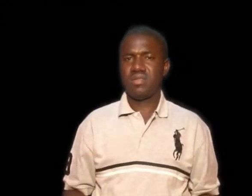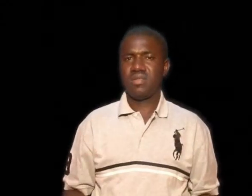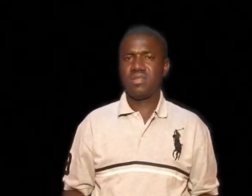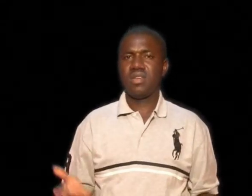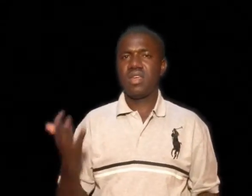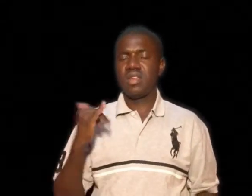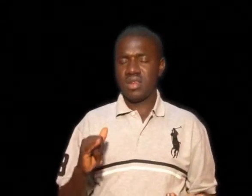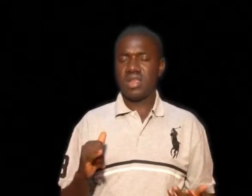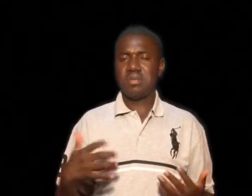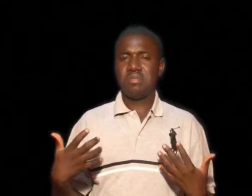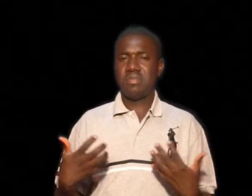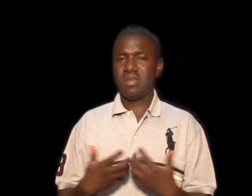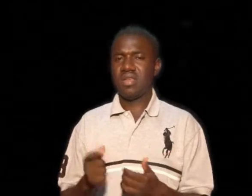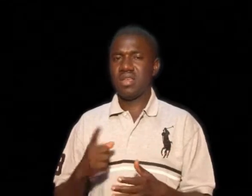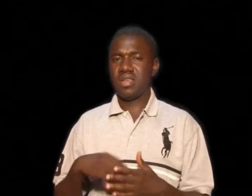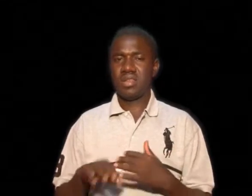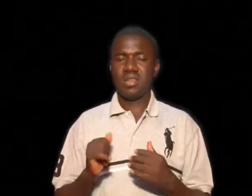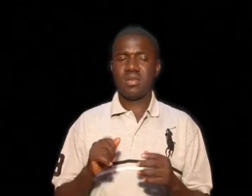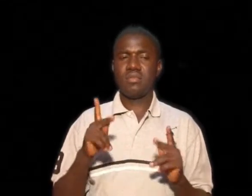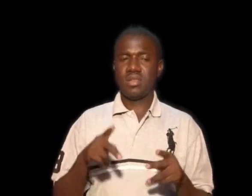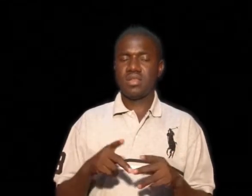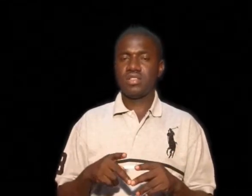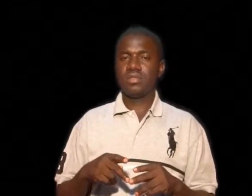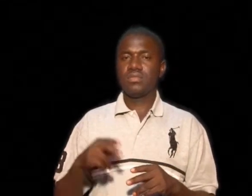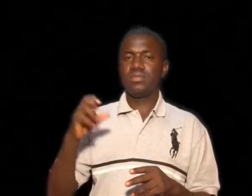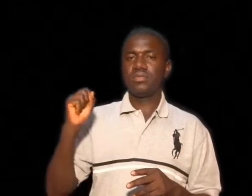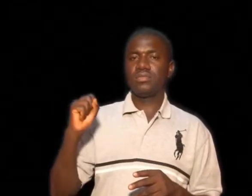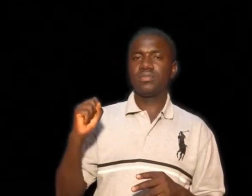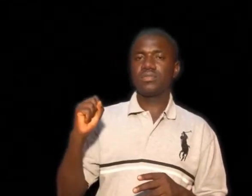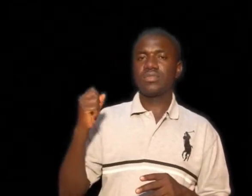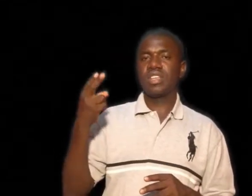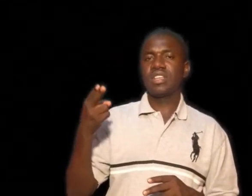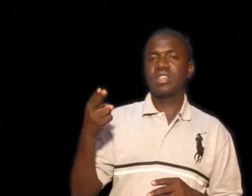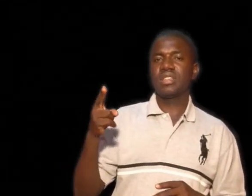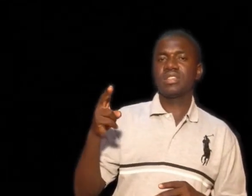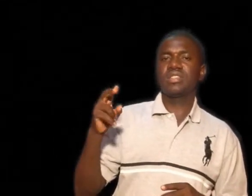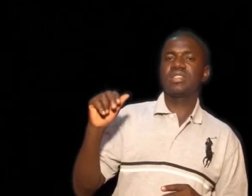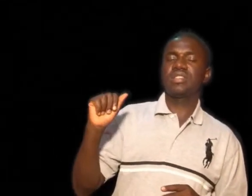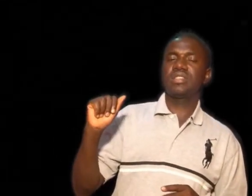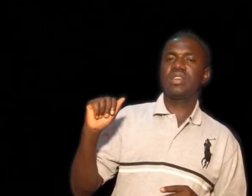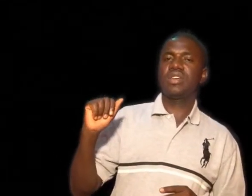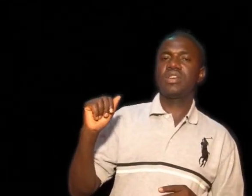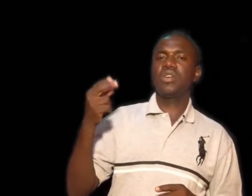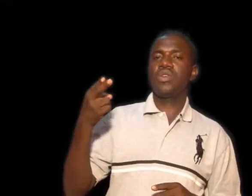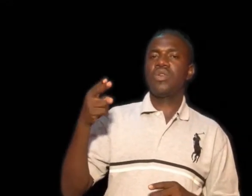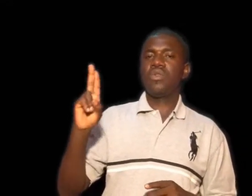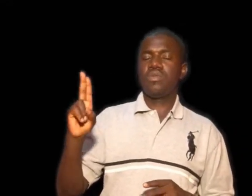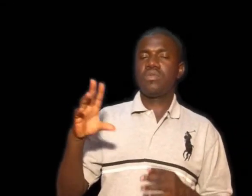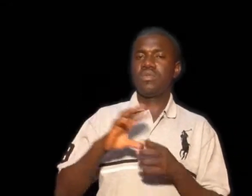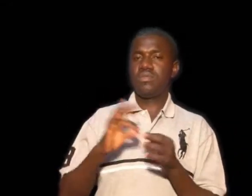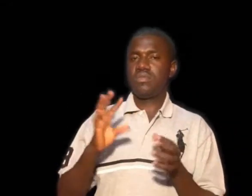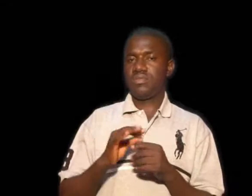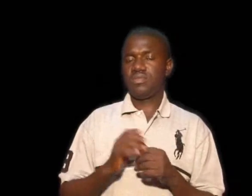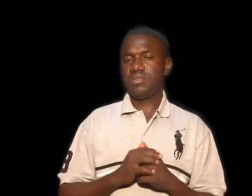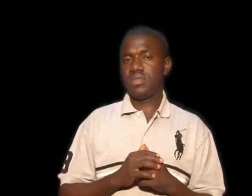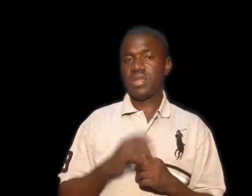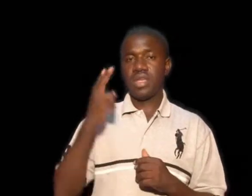Dispelling myths about leprosy. Shehu's story. Shehu Abdullahi Sharkin father was infected